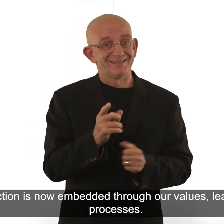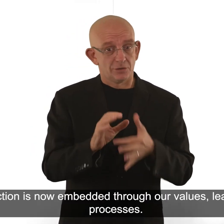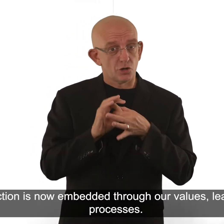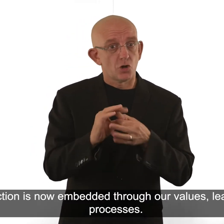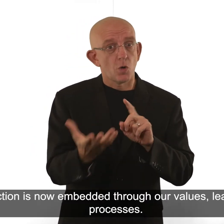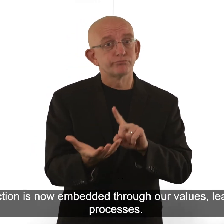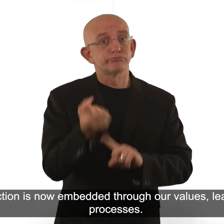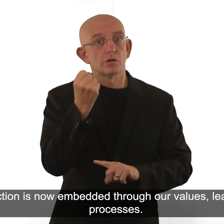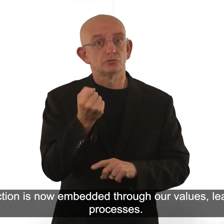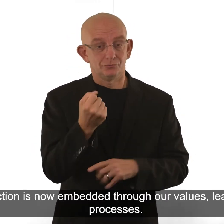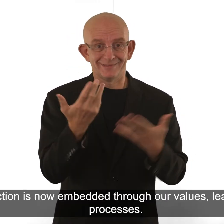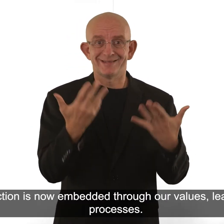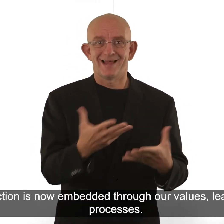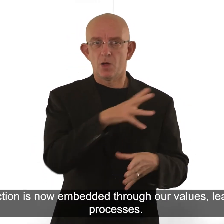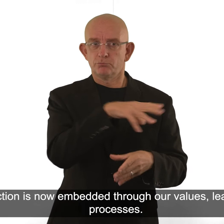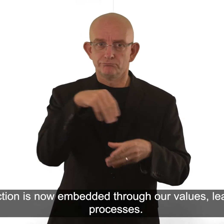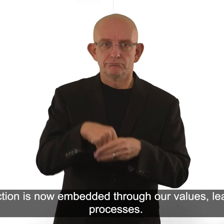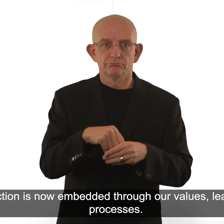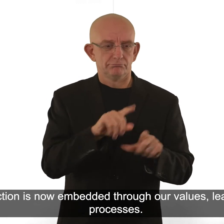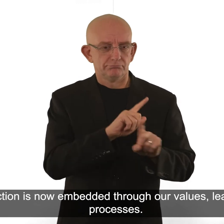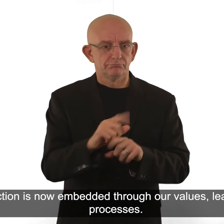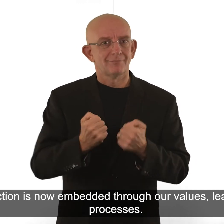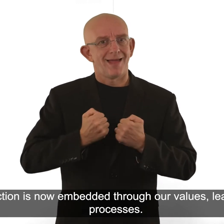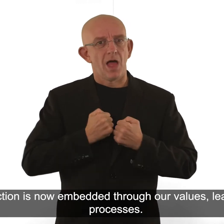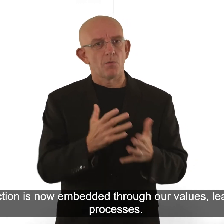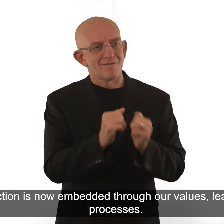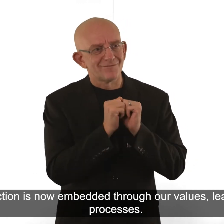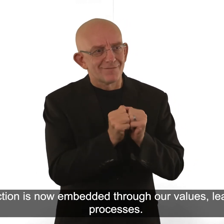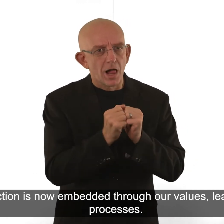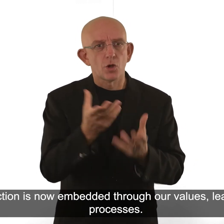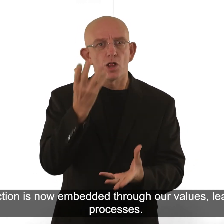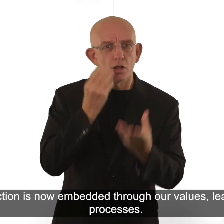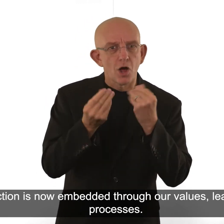Co-production is now embedded through our values, learnings, and processes.